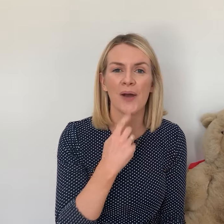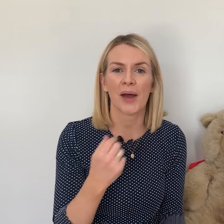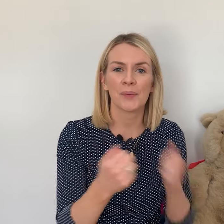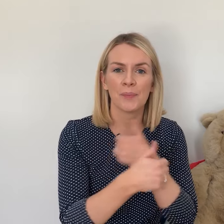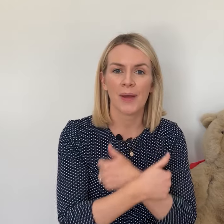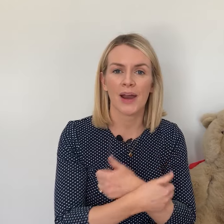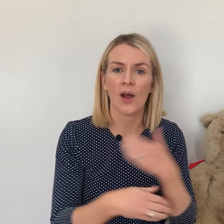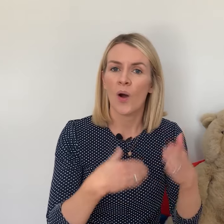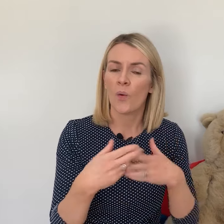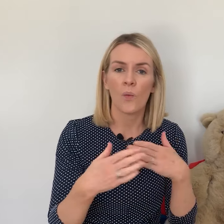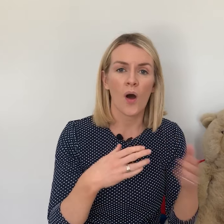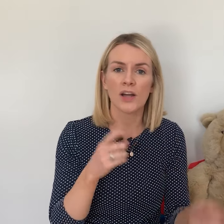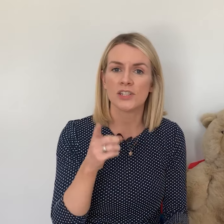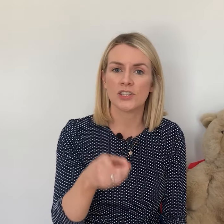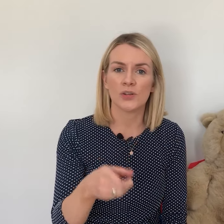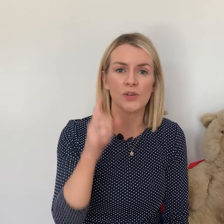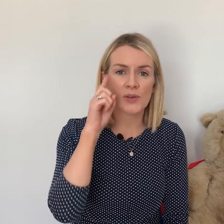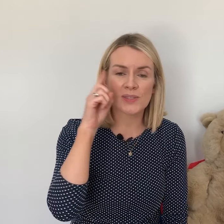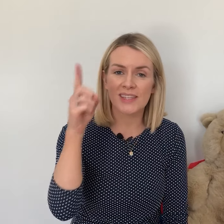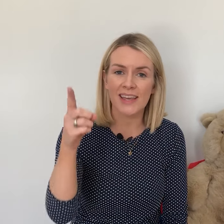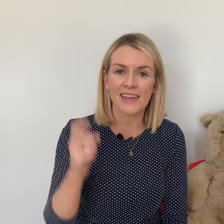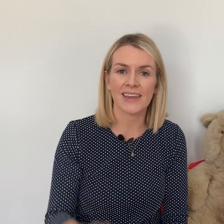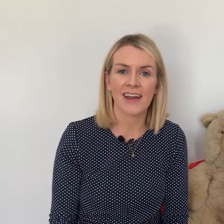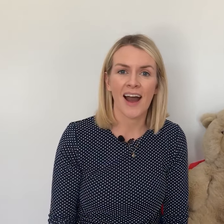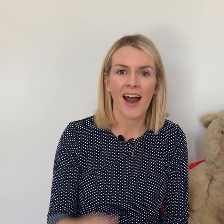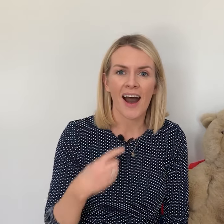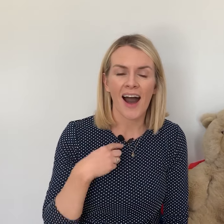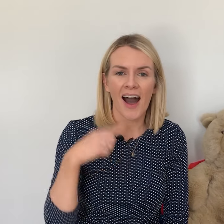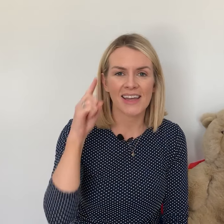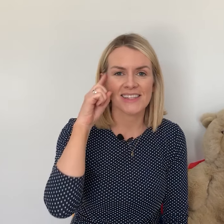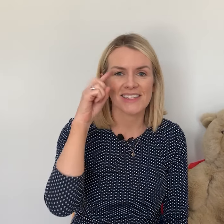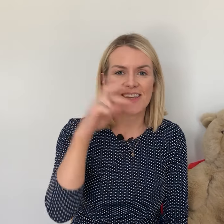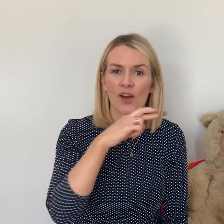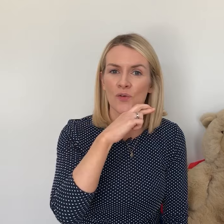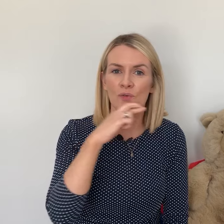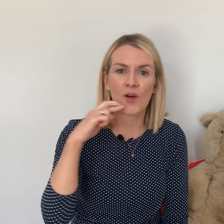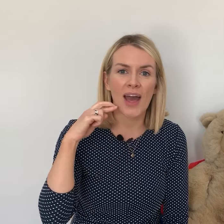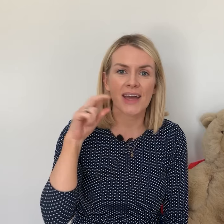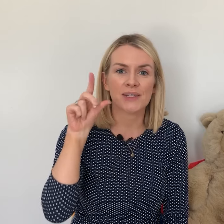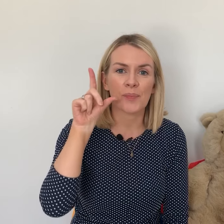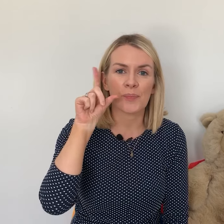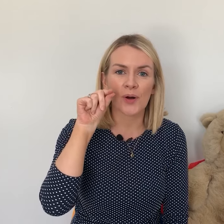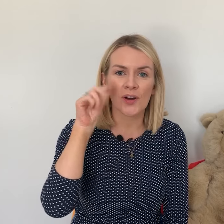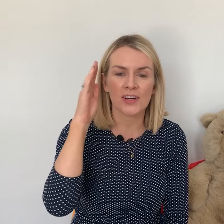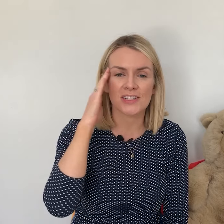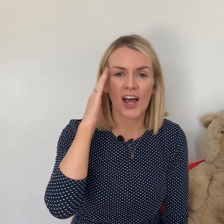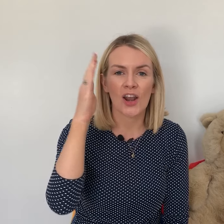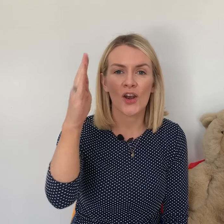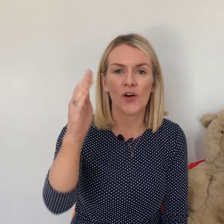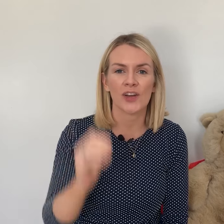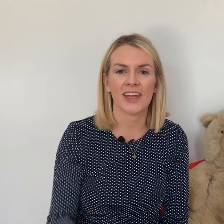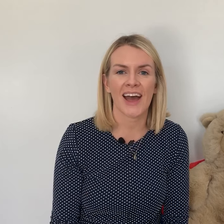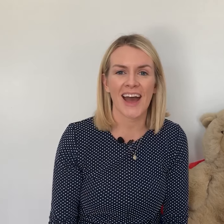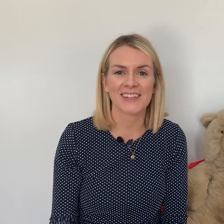Brown Bear, what do you see? I see a red bird looking at